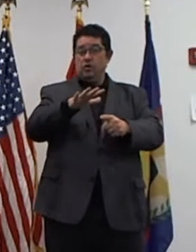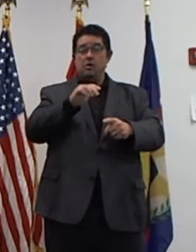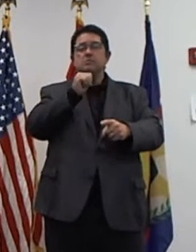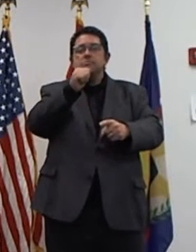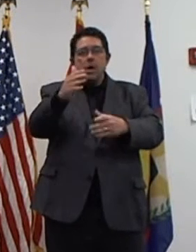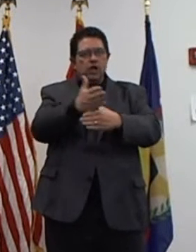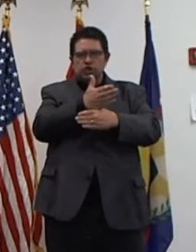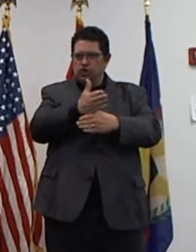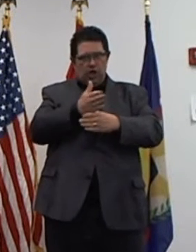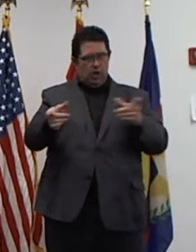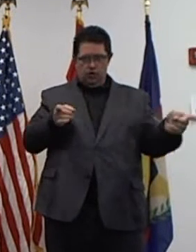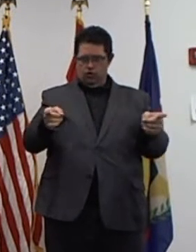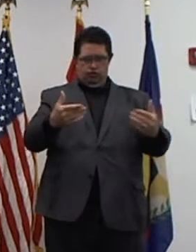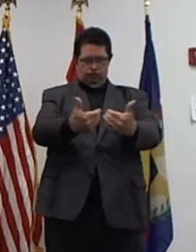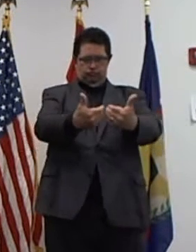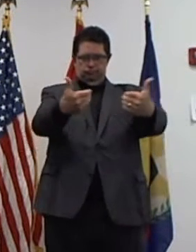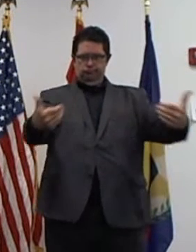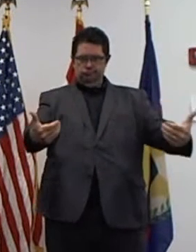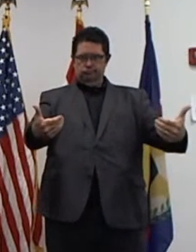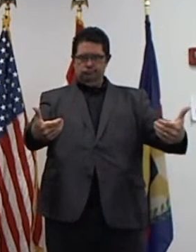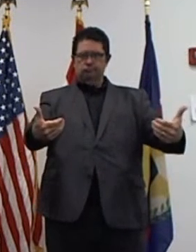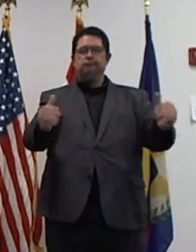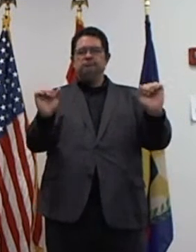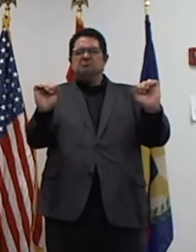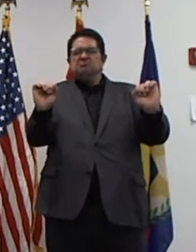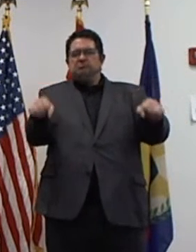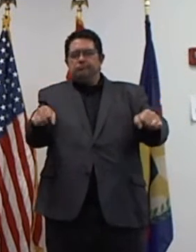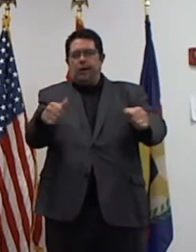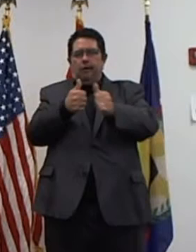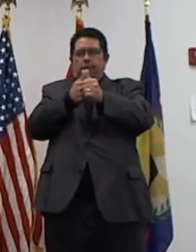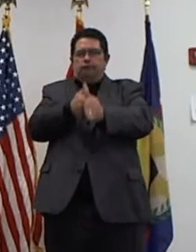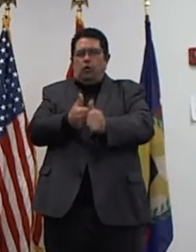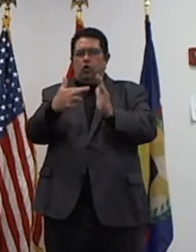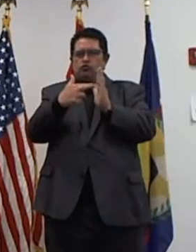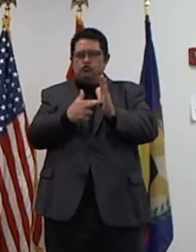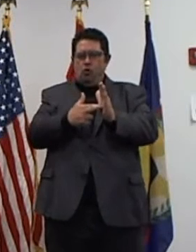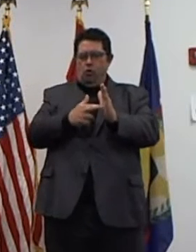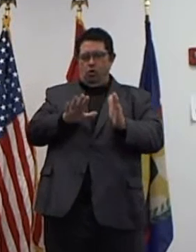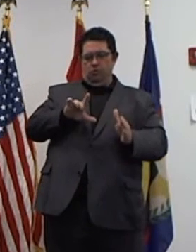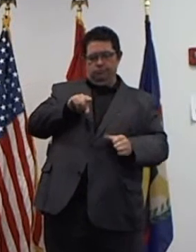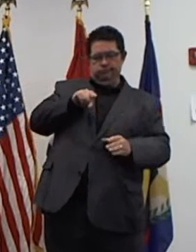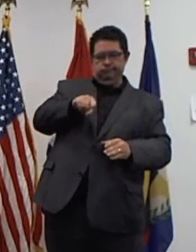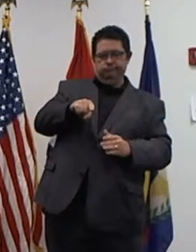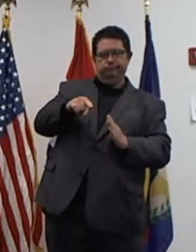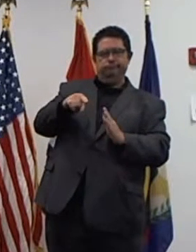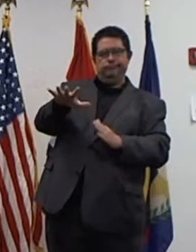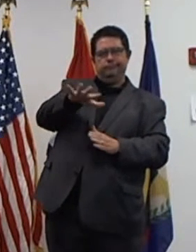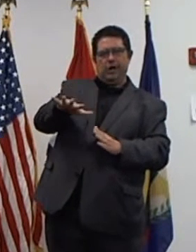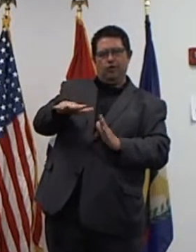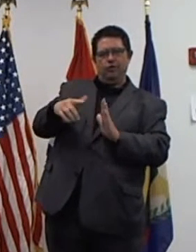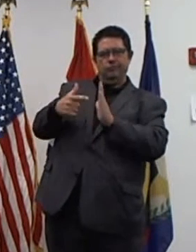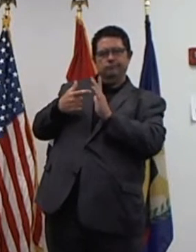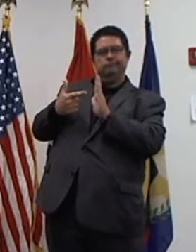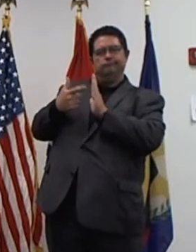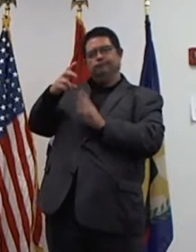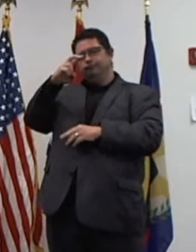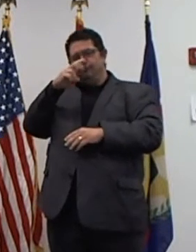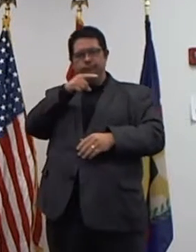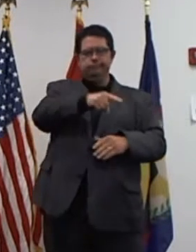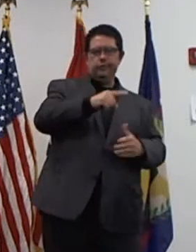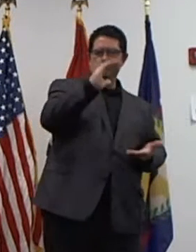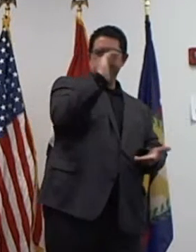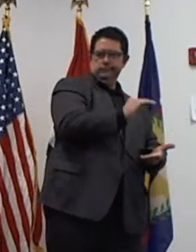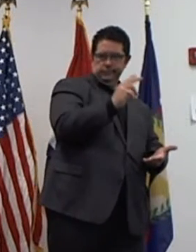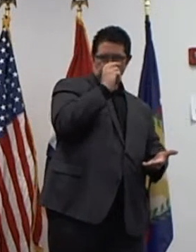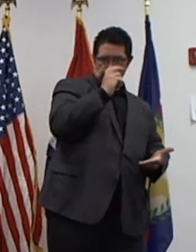care can follow the guidelines in those common areas based on those who are present in